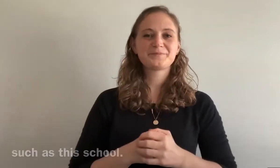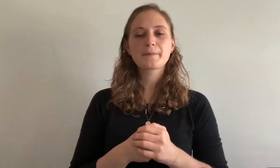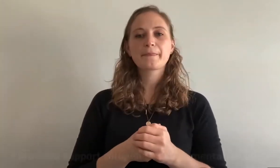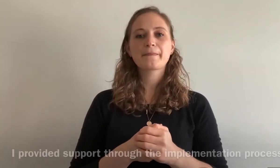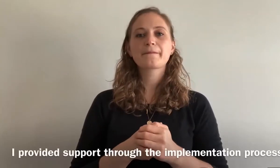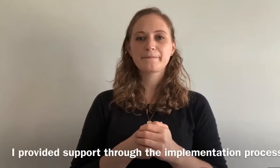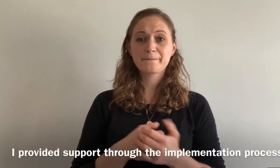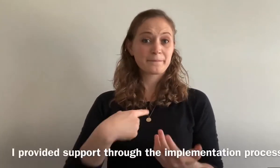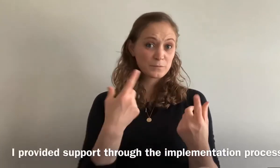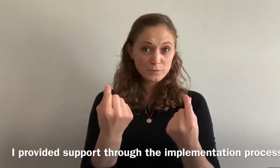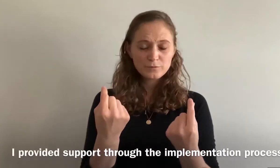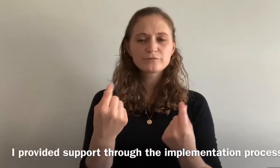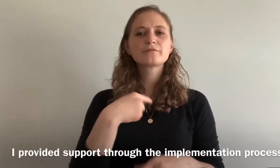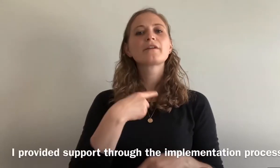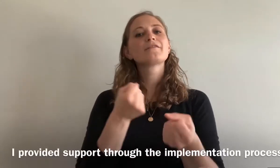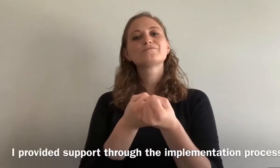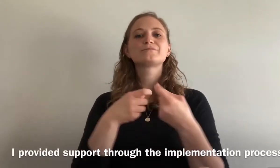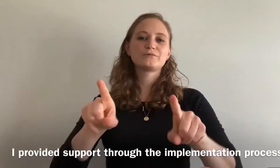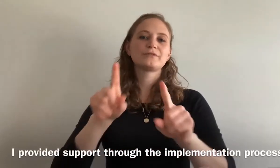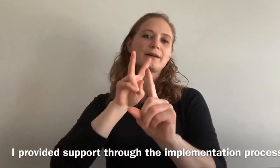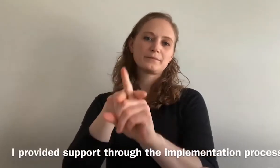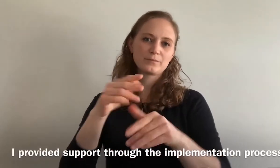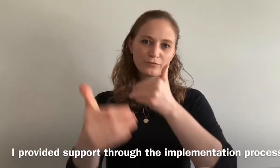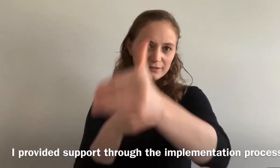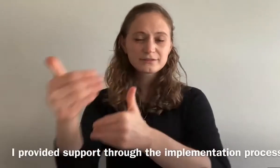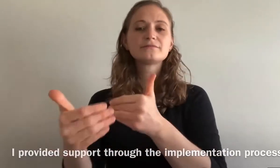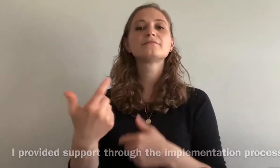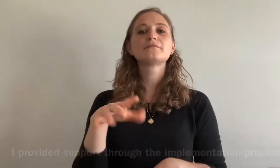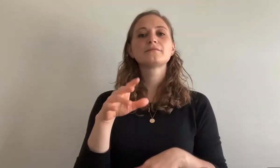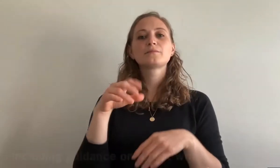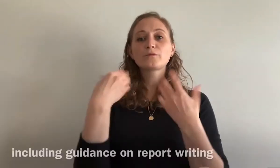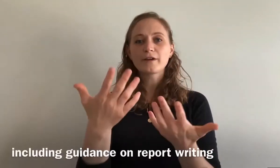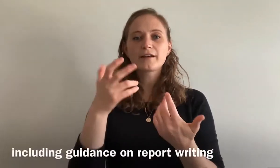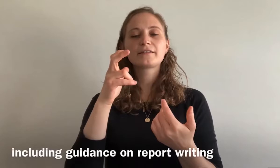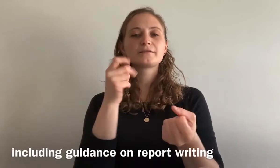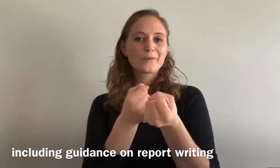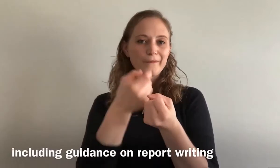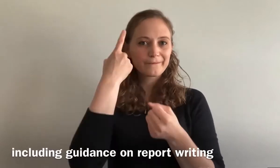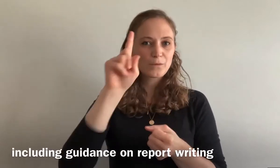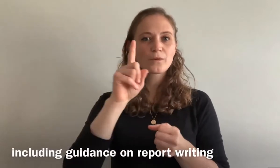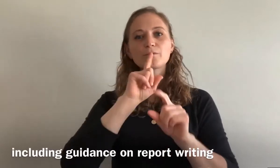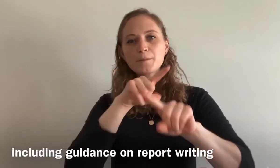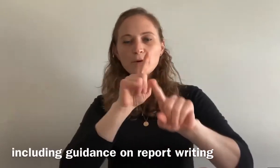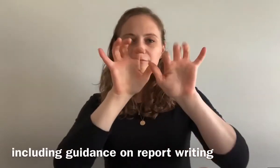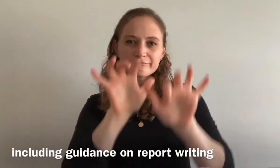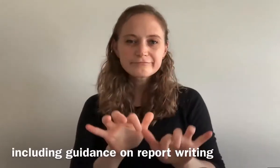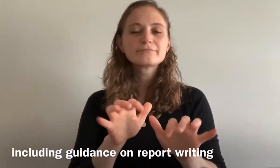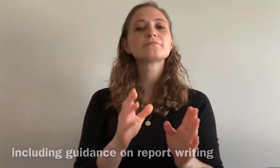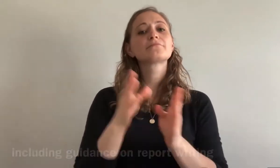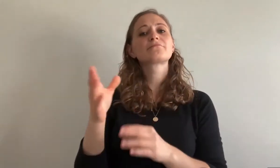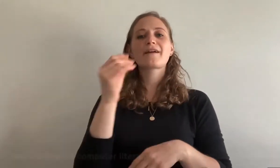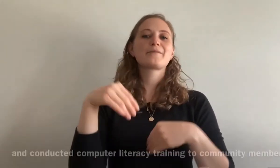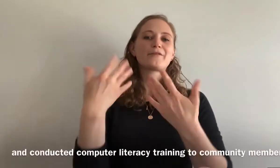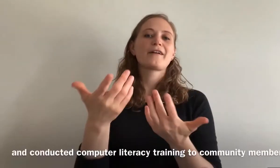school. I provided support through the implementation process, including guidance on report writing